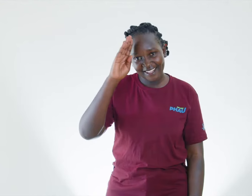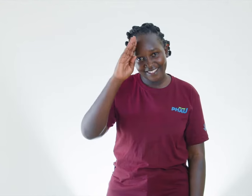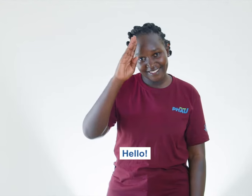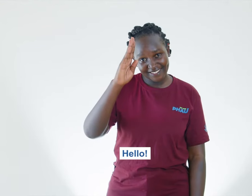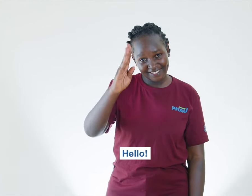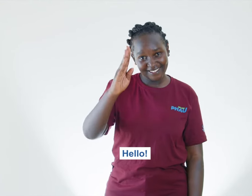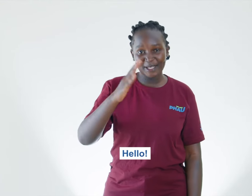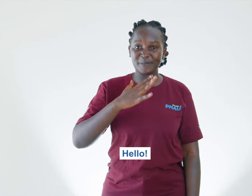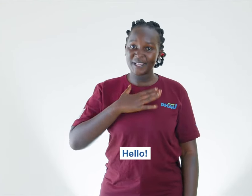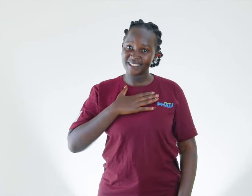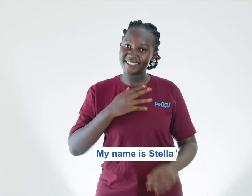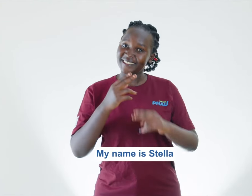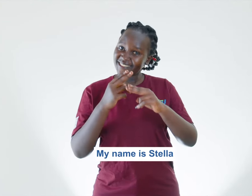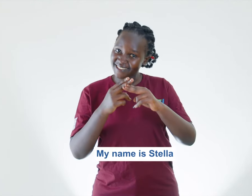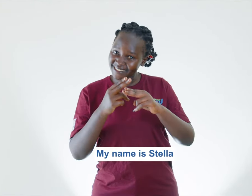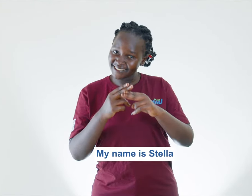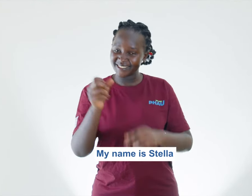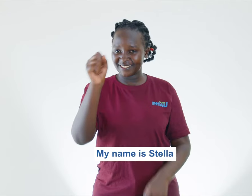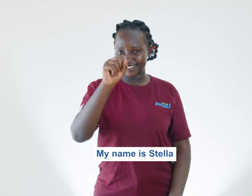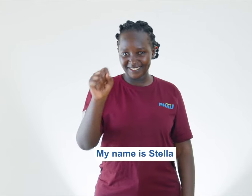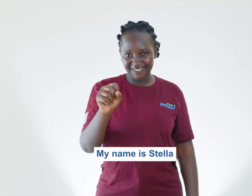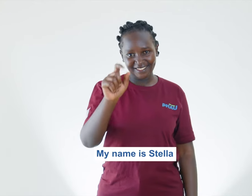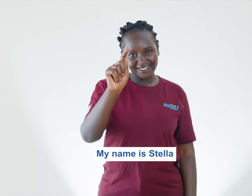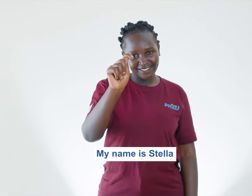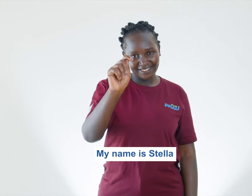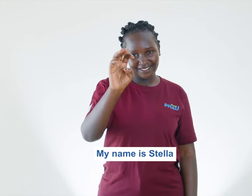Hello, my name is Stella.